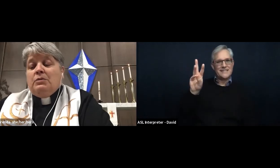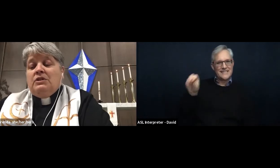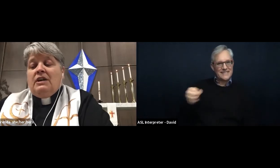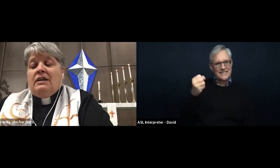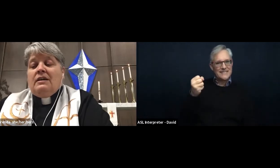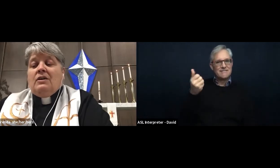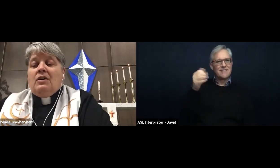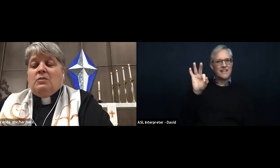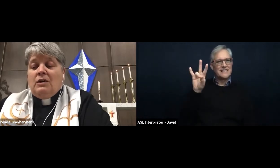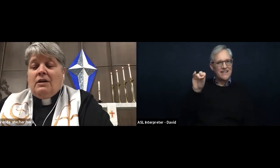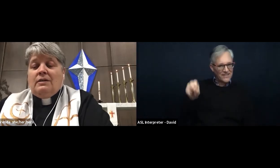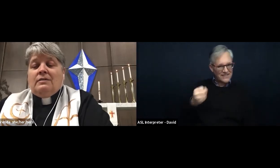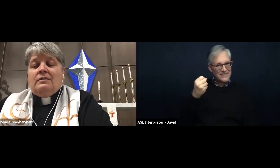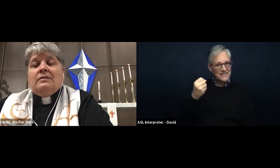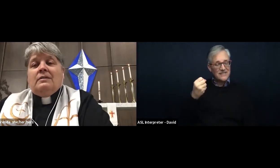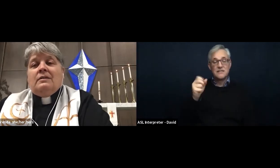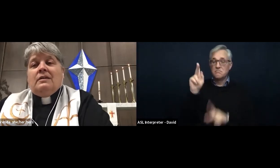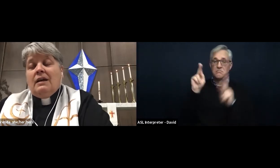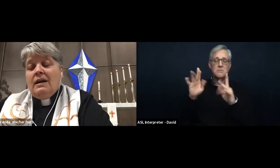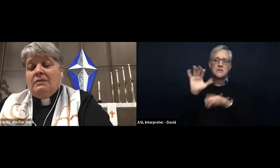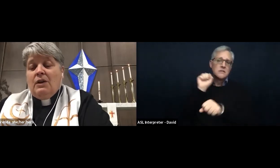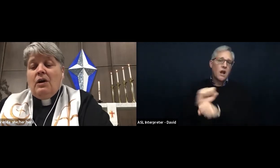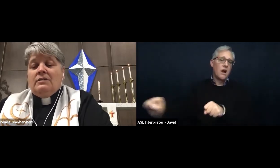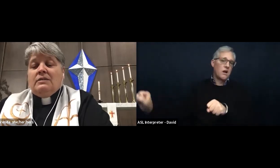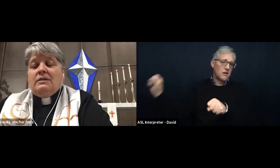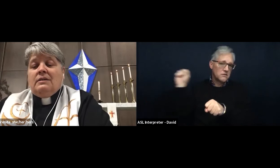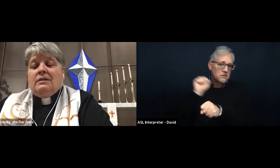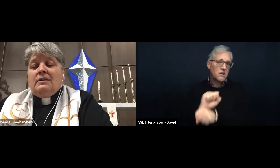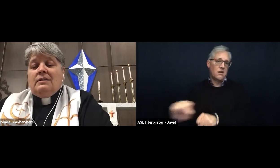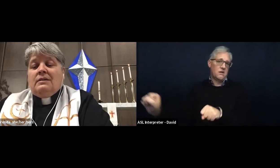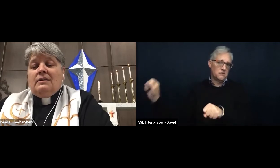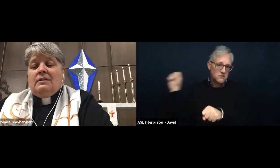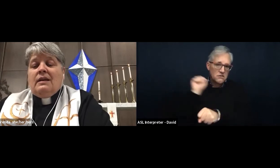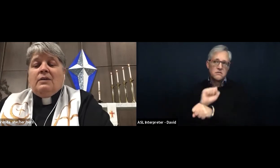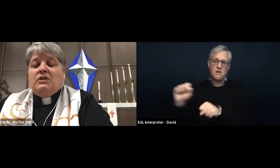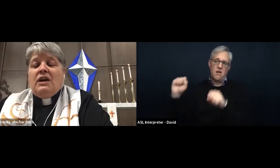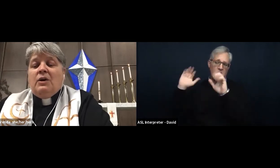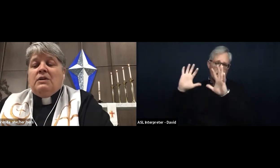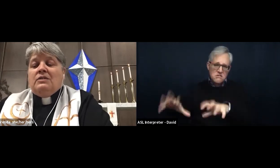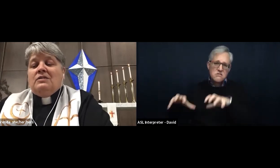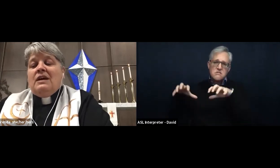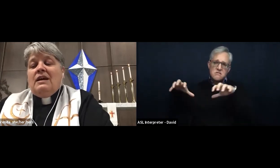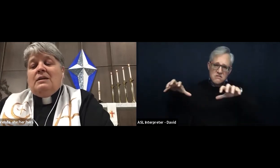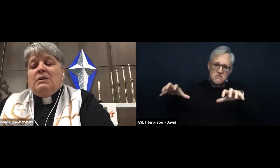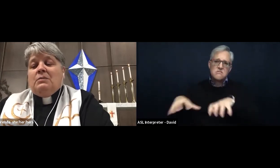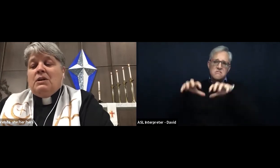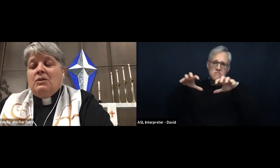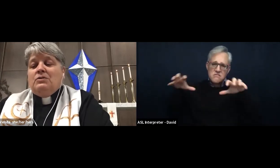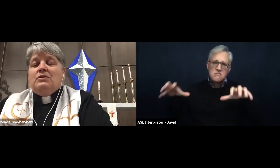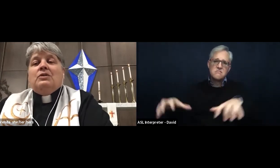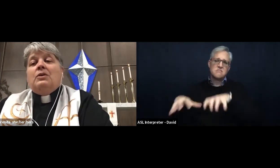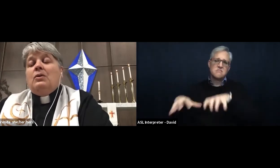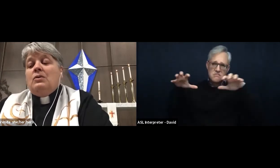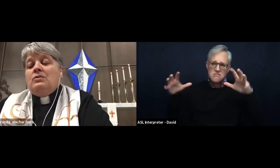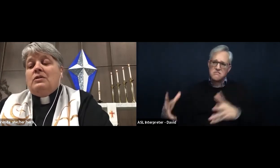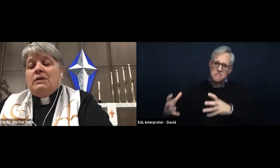I appreciate their hard work, the lives lost, that which helped our society become